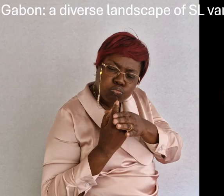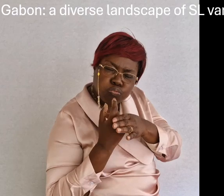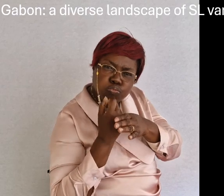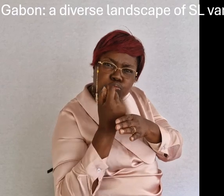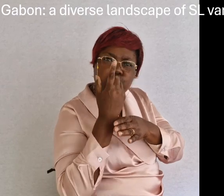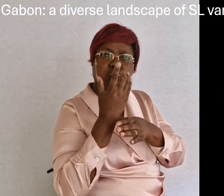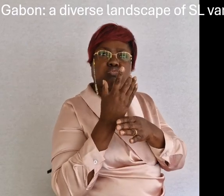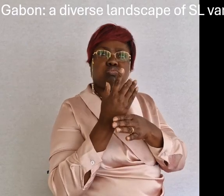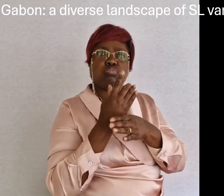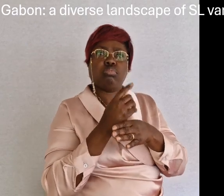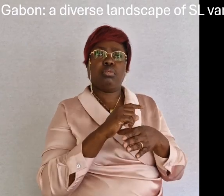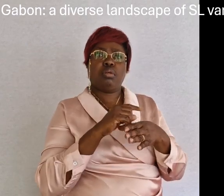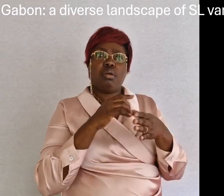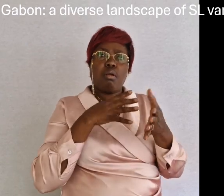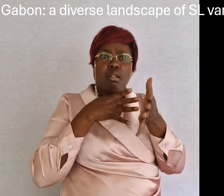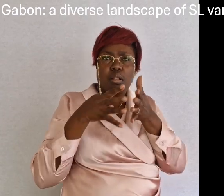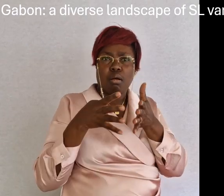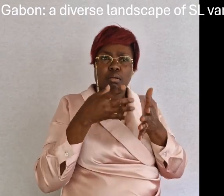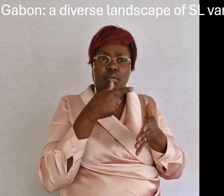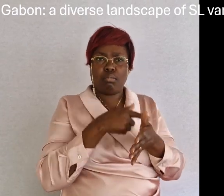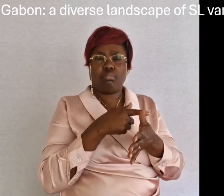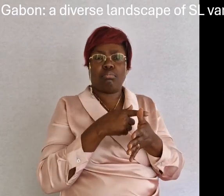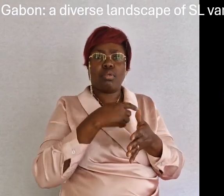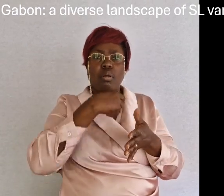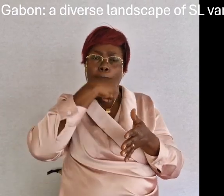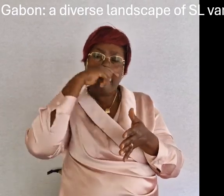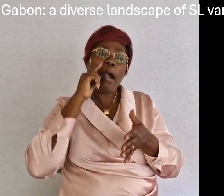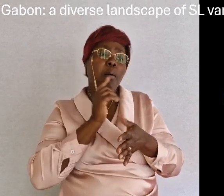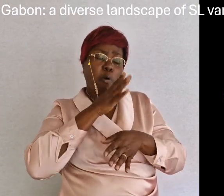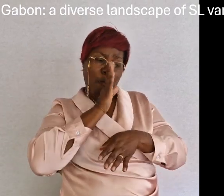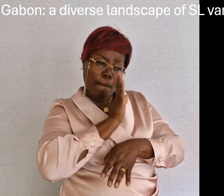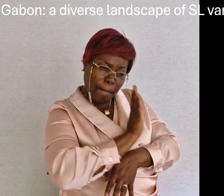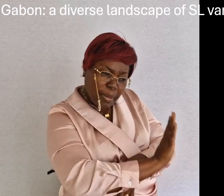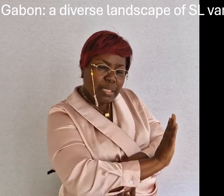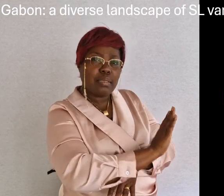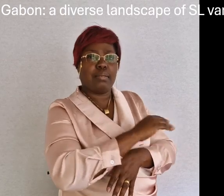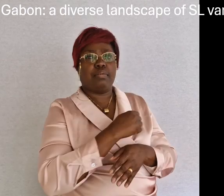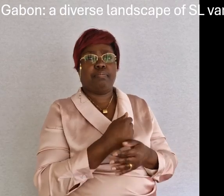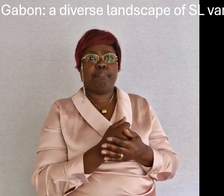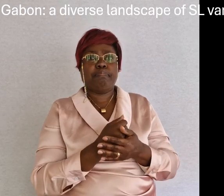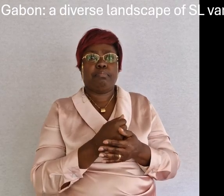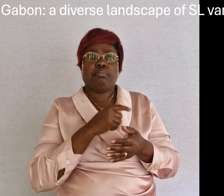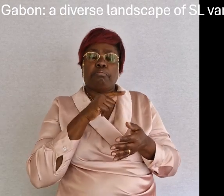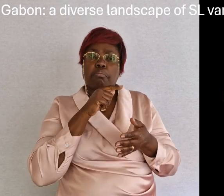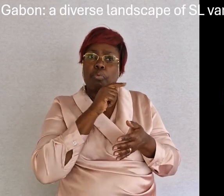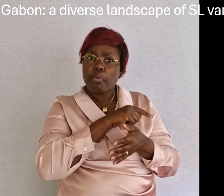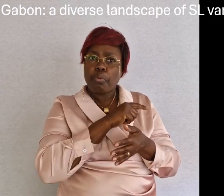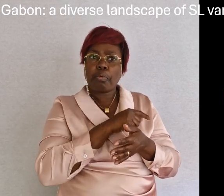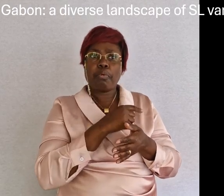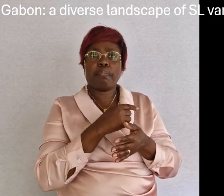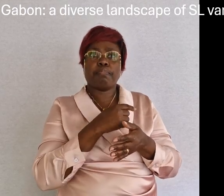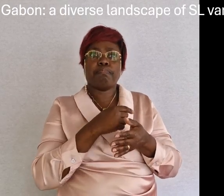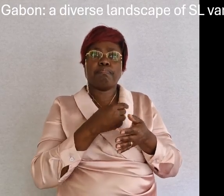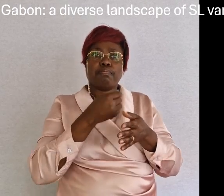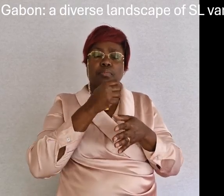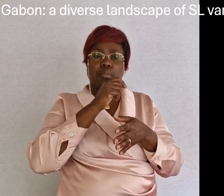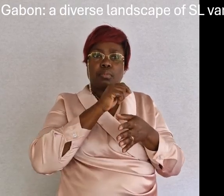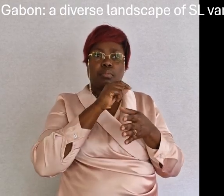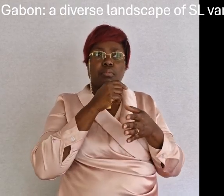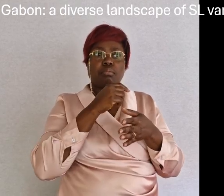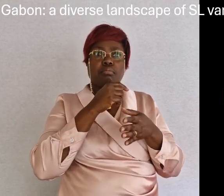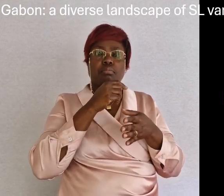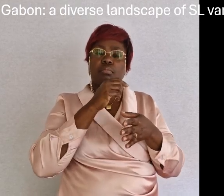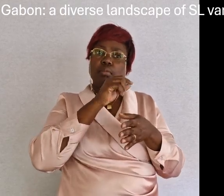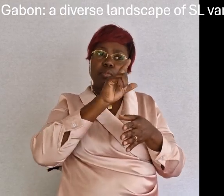we saw that a new sign language was emerging. So from the old sign language, Gabonese sign